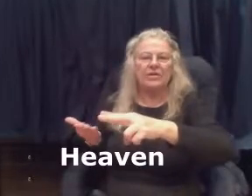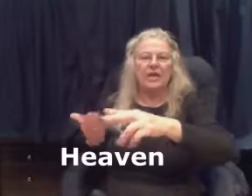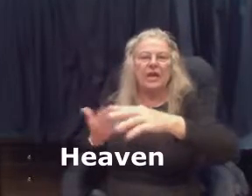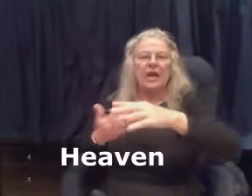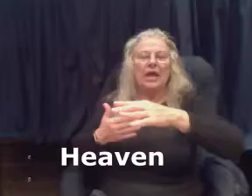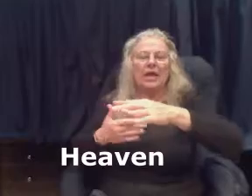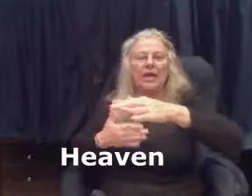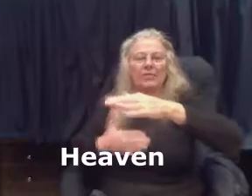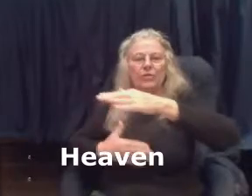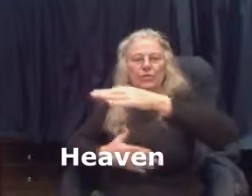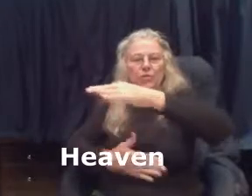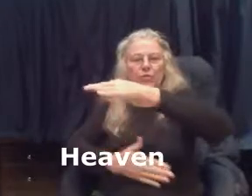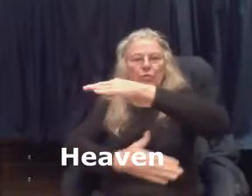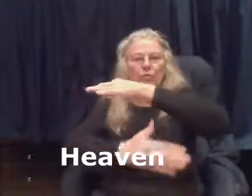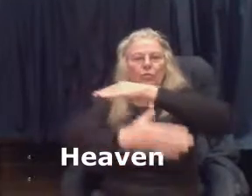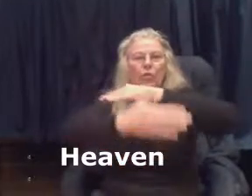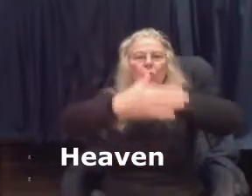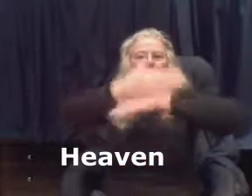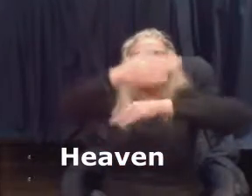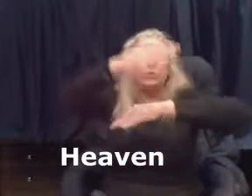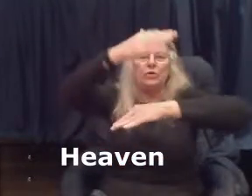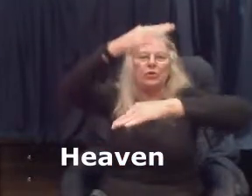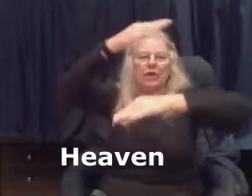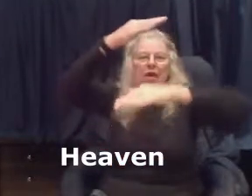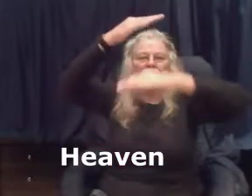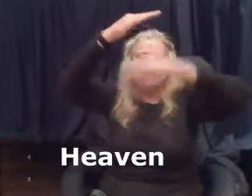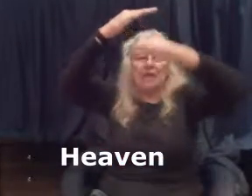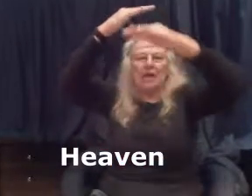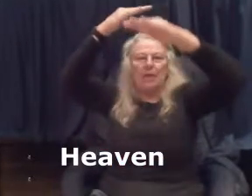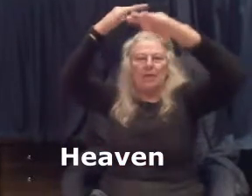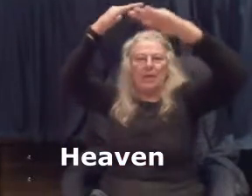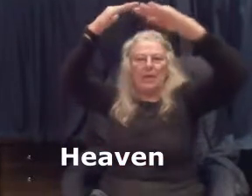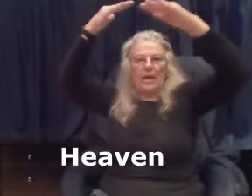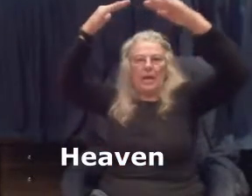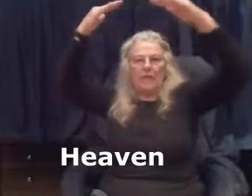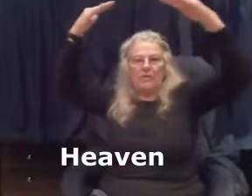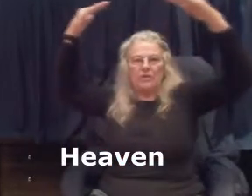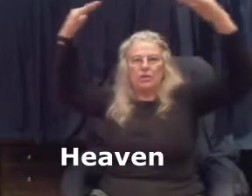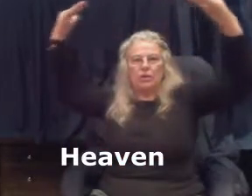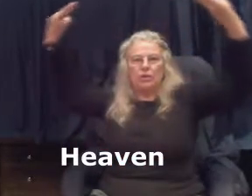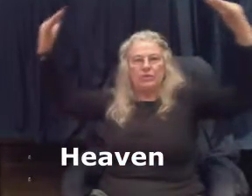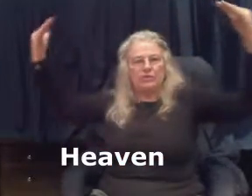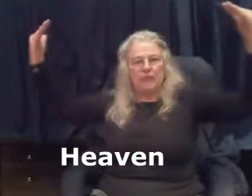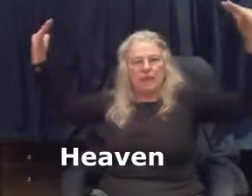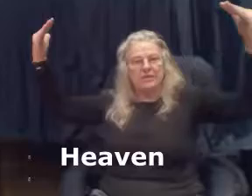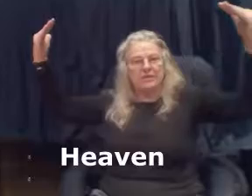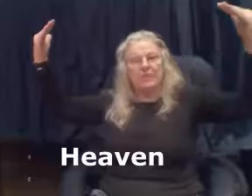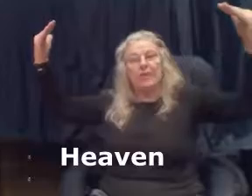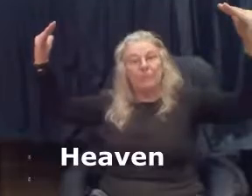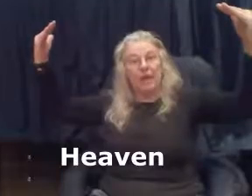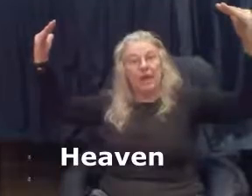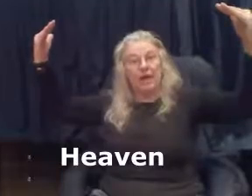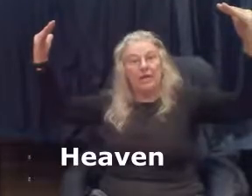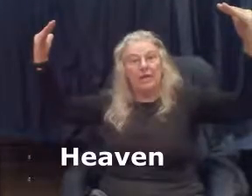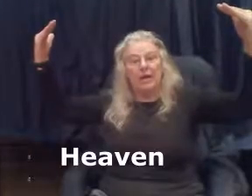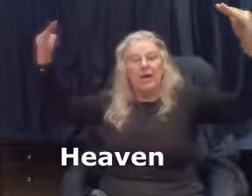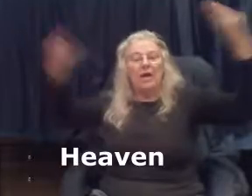heavenly. If you roll your hands up and then show the space above your head,